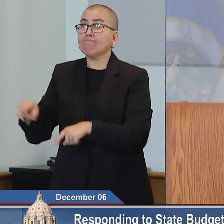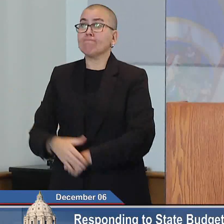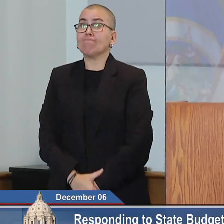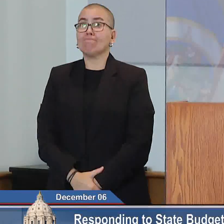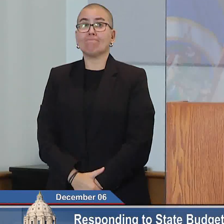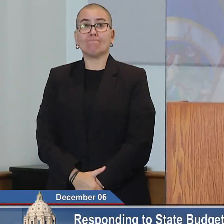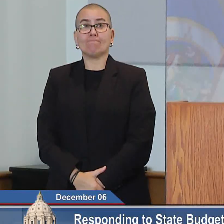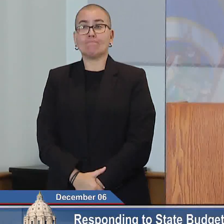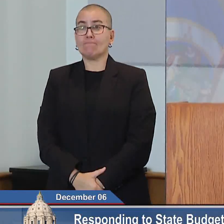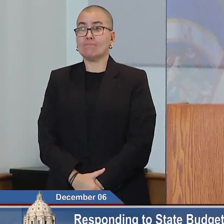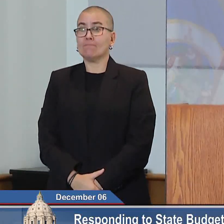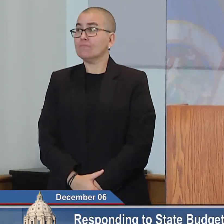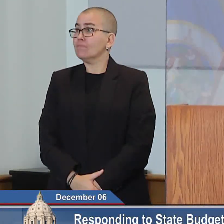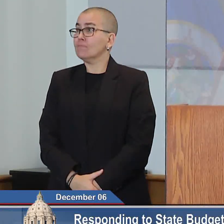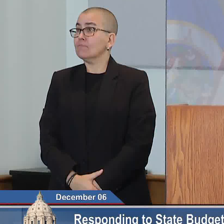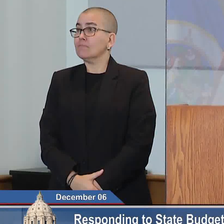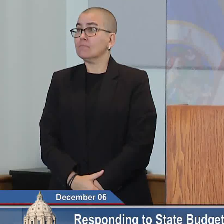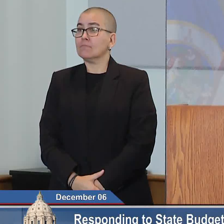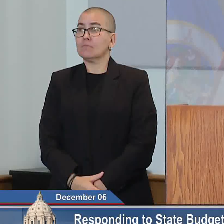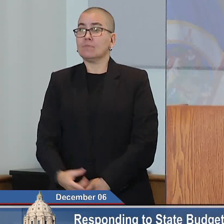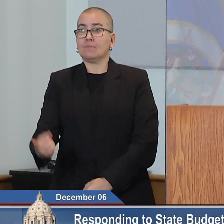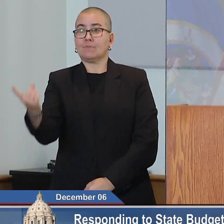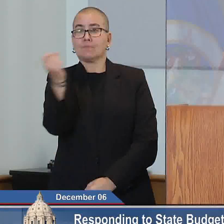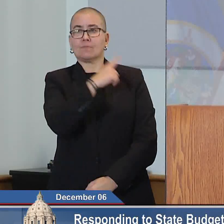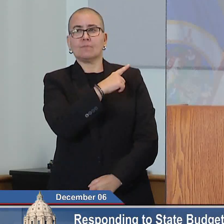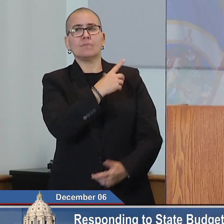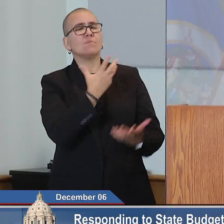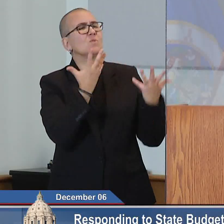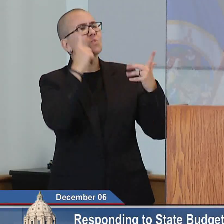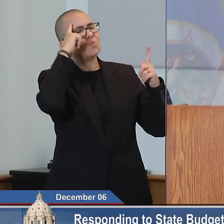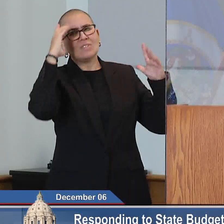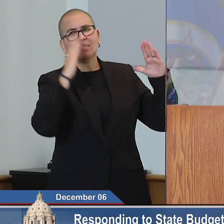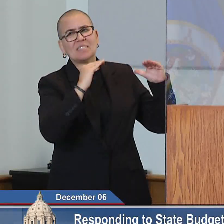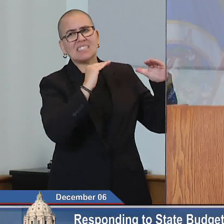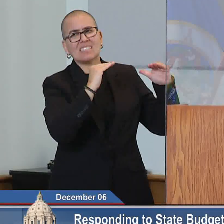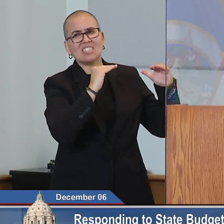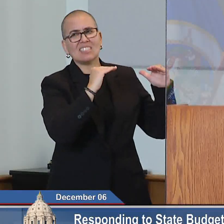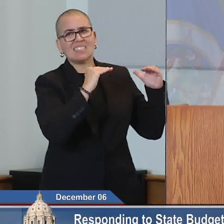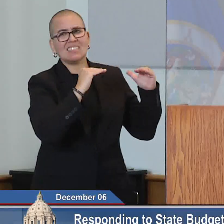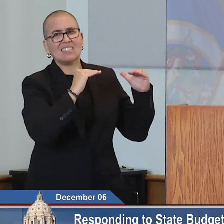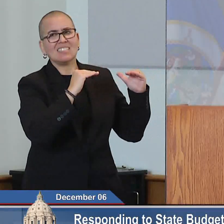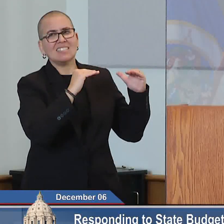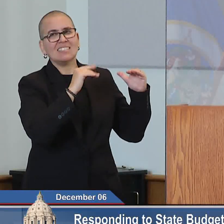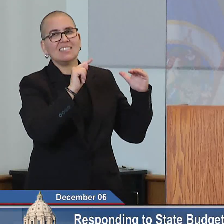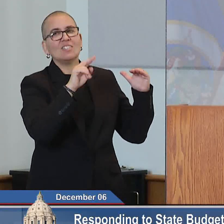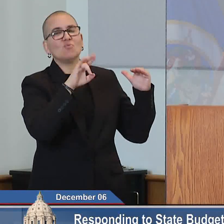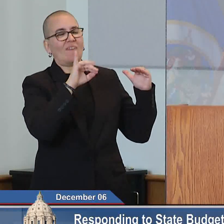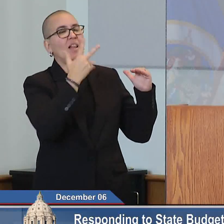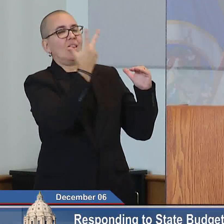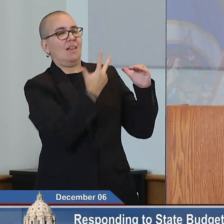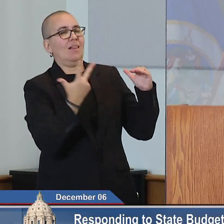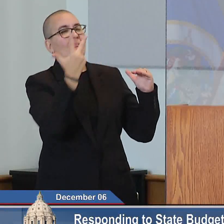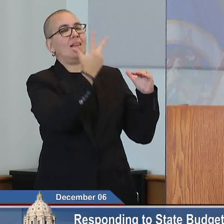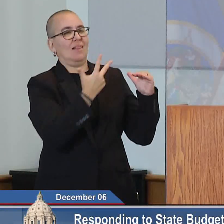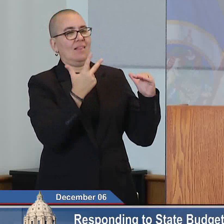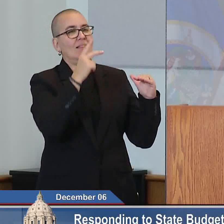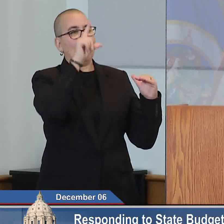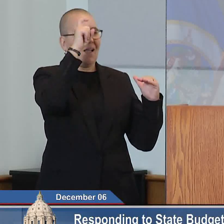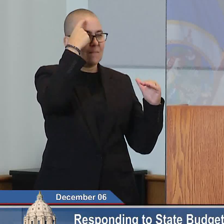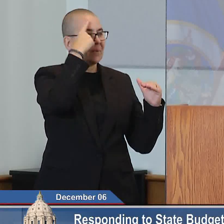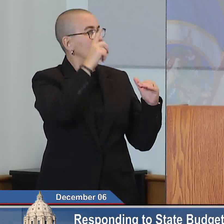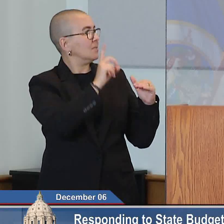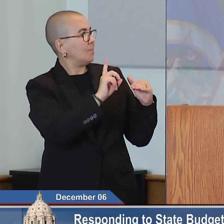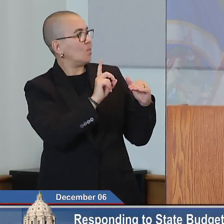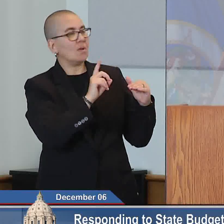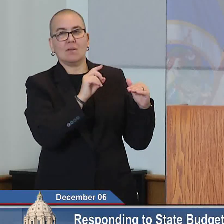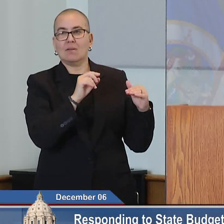How much are you expecting the DFL trifecta, as they've been talking about it, to ask for your help or to